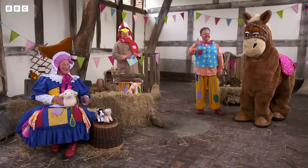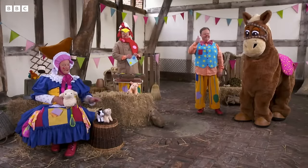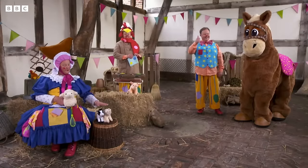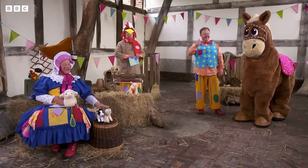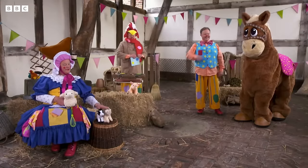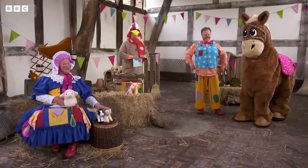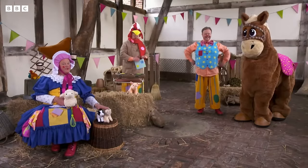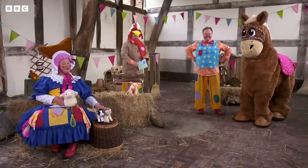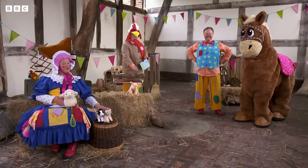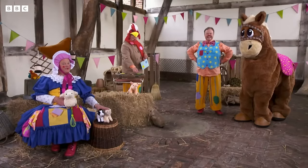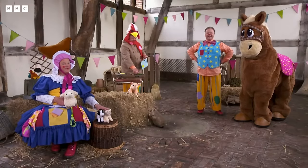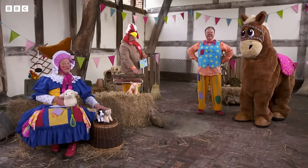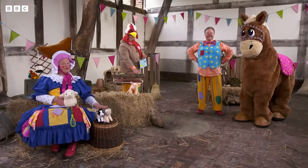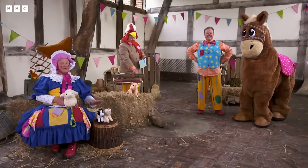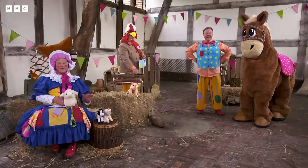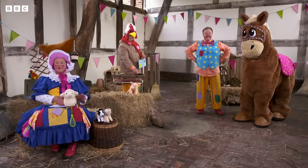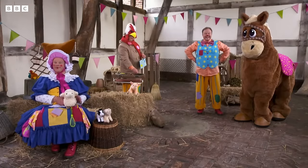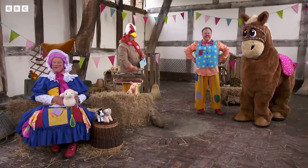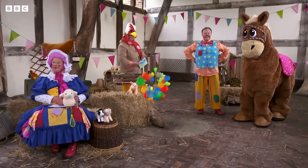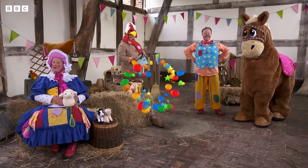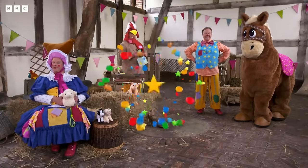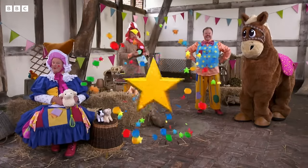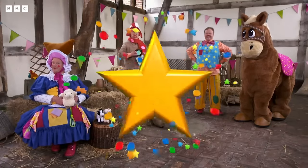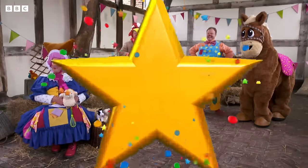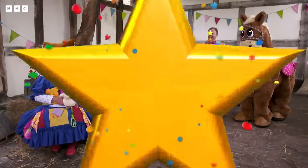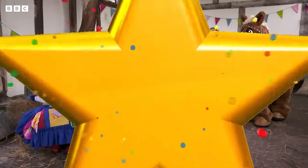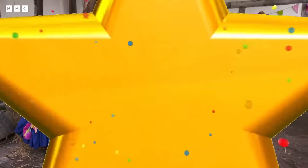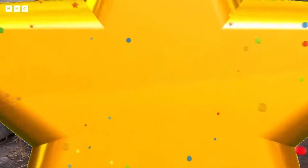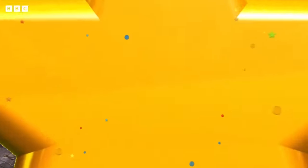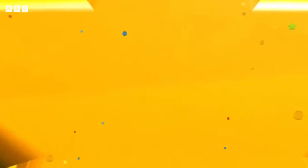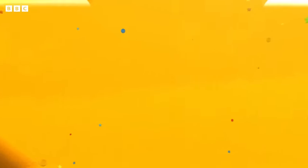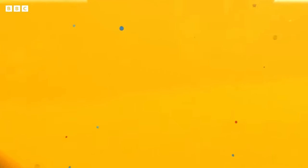Very good. Thank you, Old MacDonald.